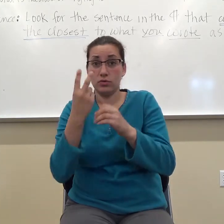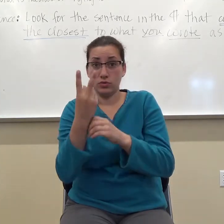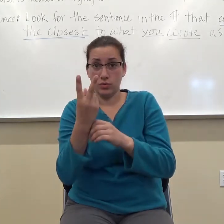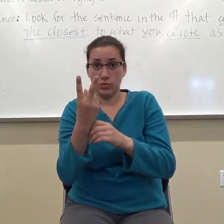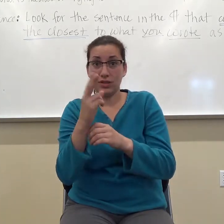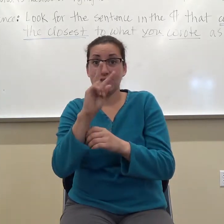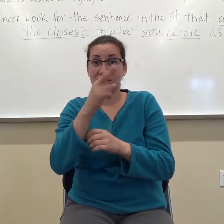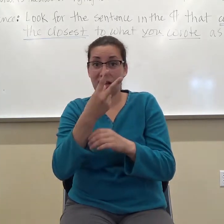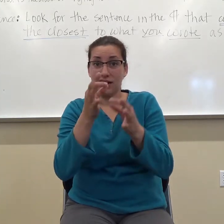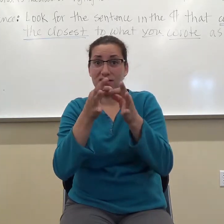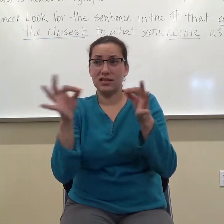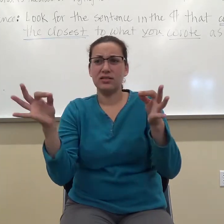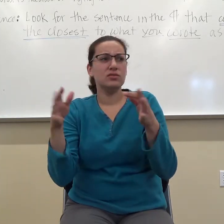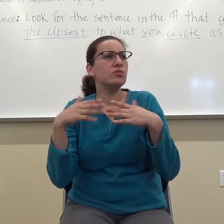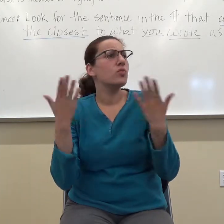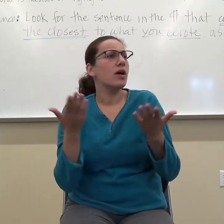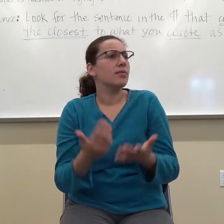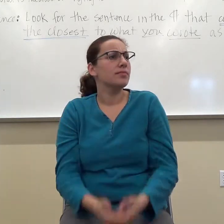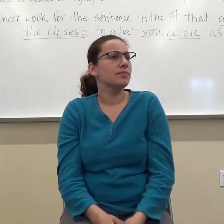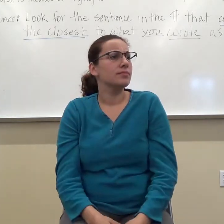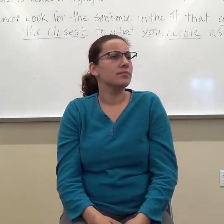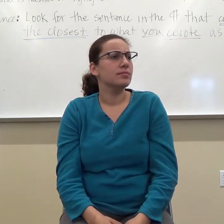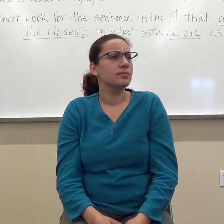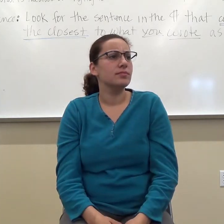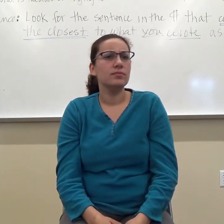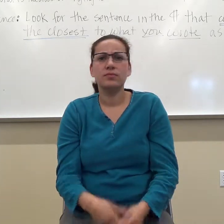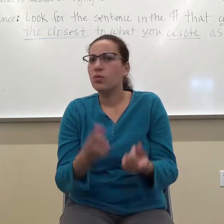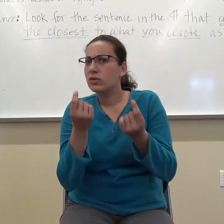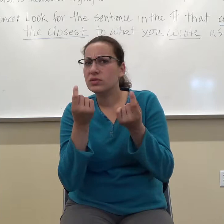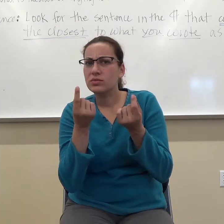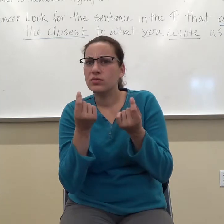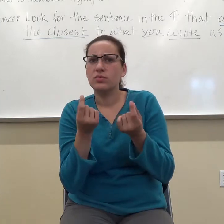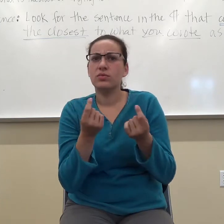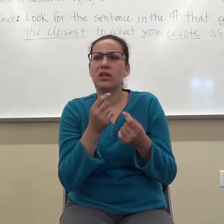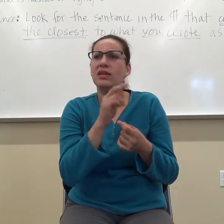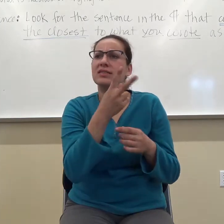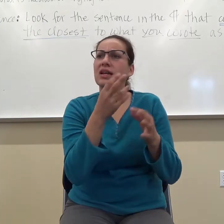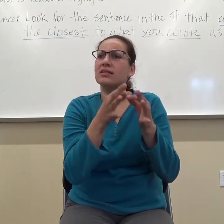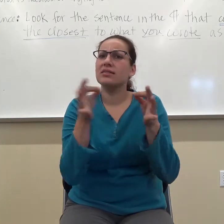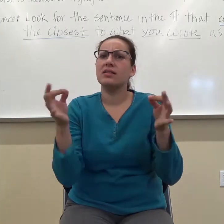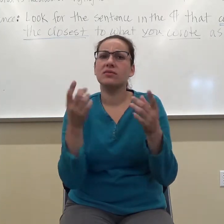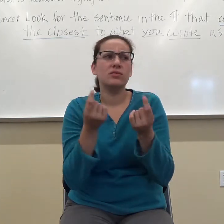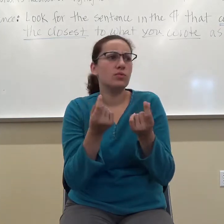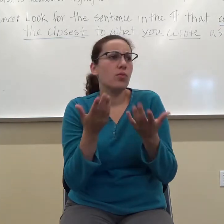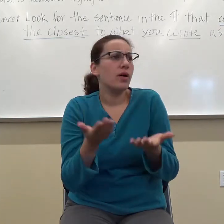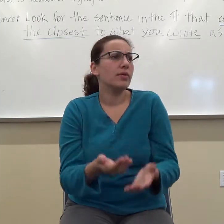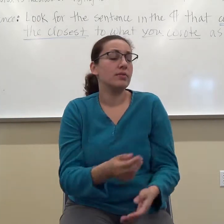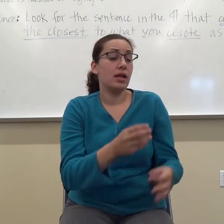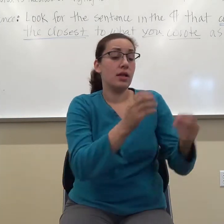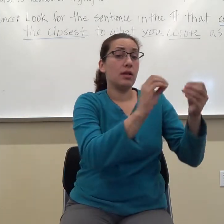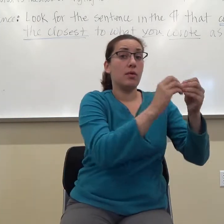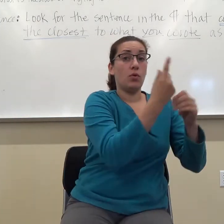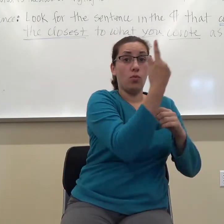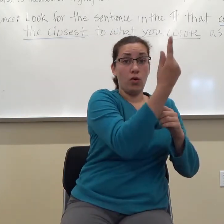what? What does that do for us? Sentence 1 gives us 2 things on the